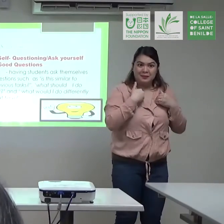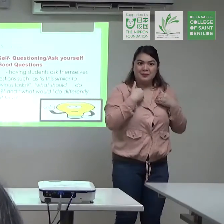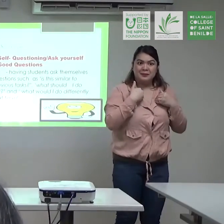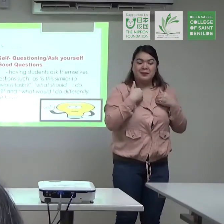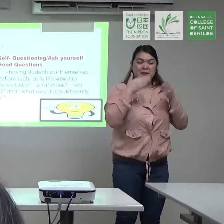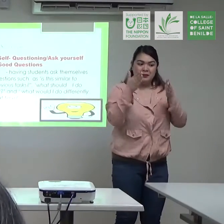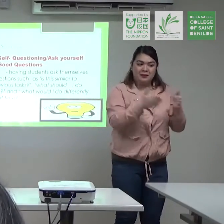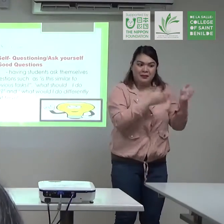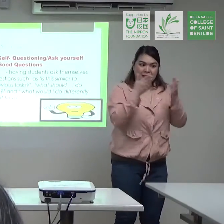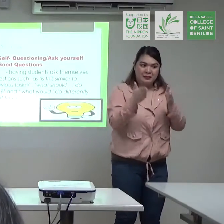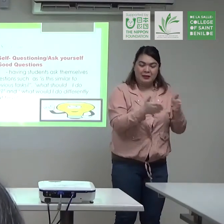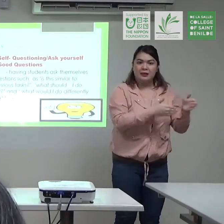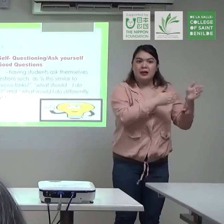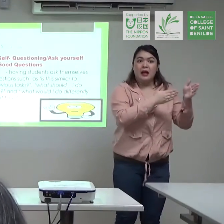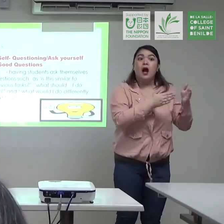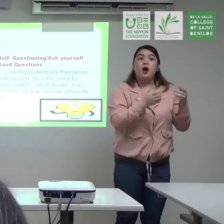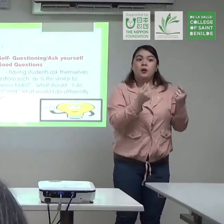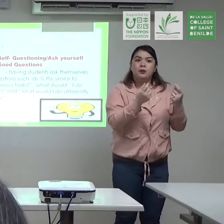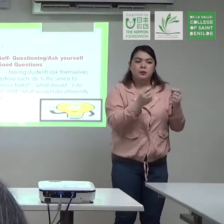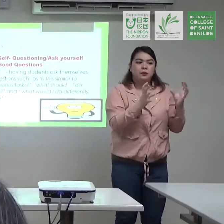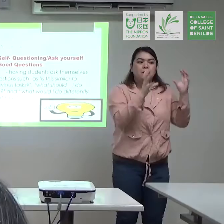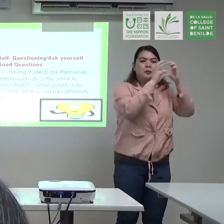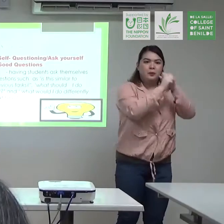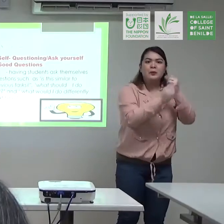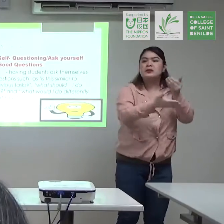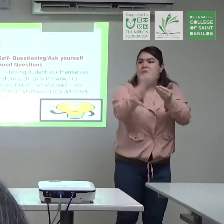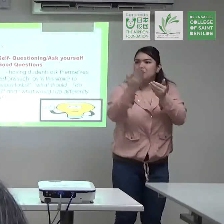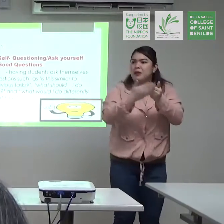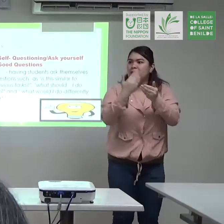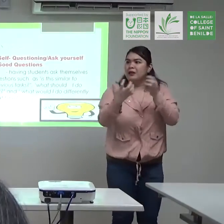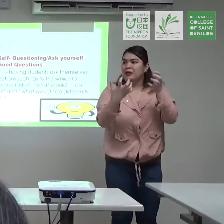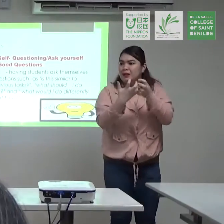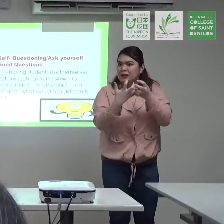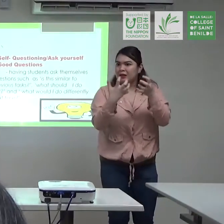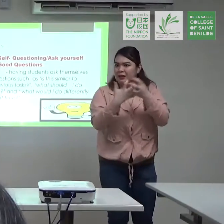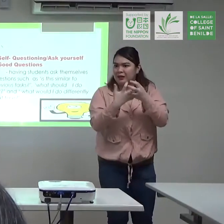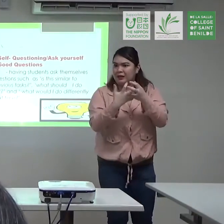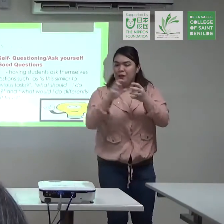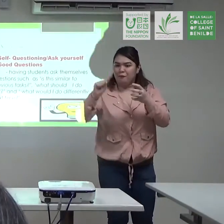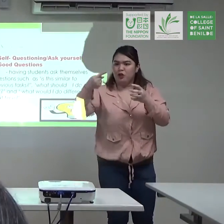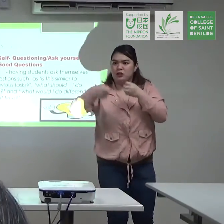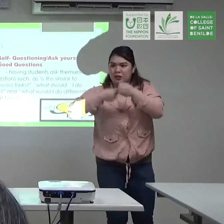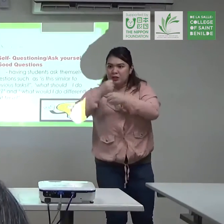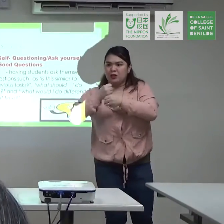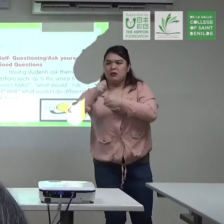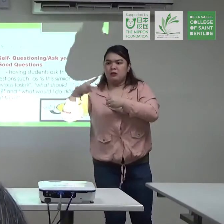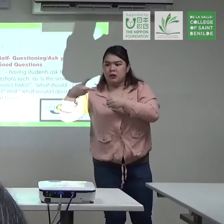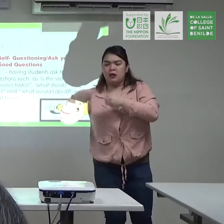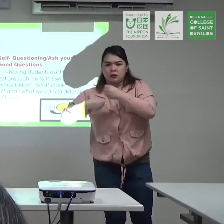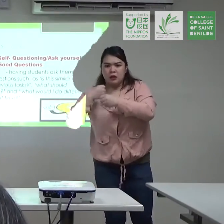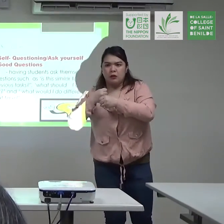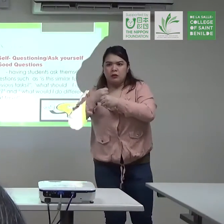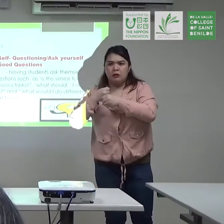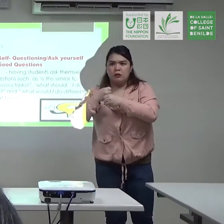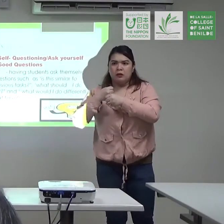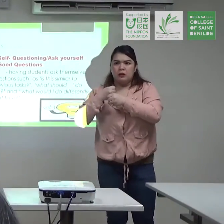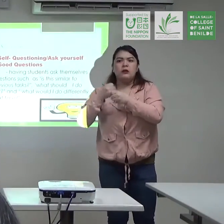there in the simplified form is learned in the first year. The second year will be a